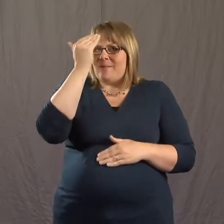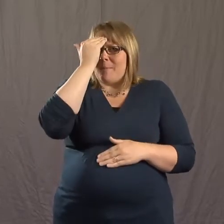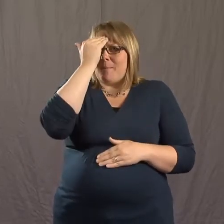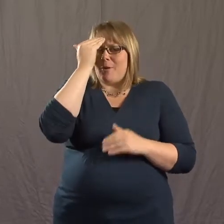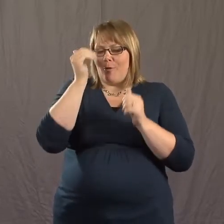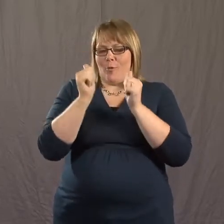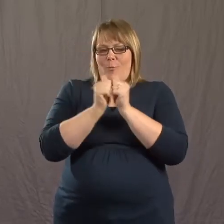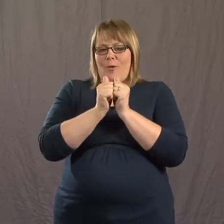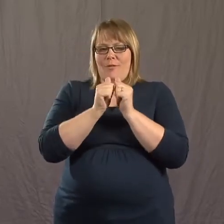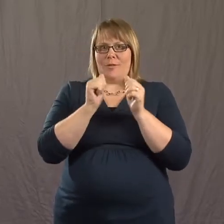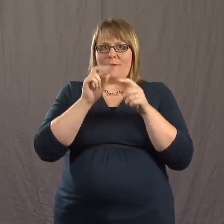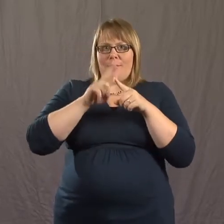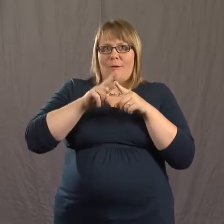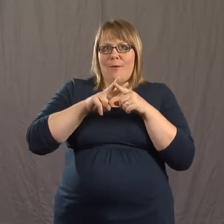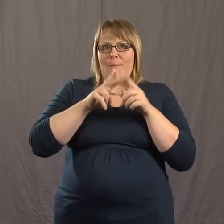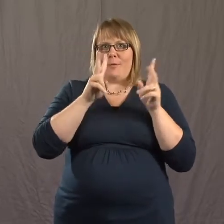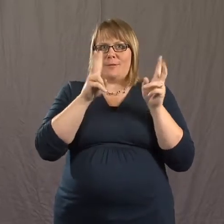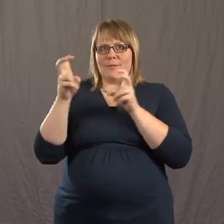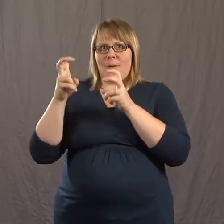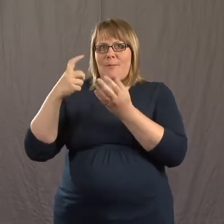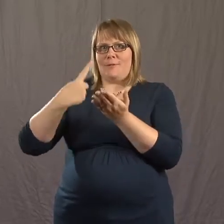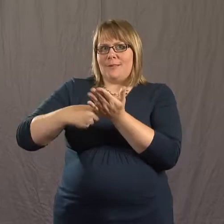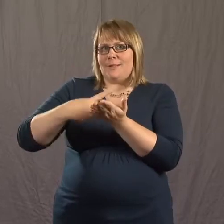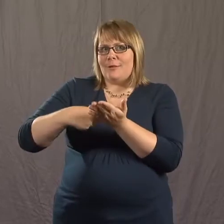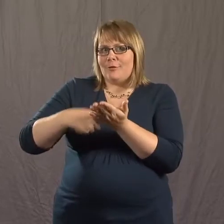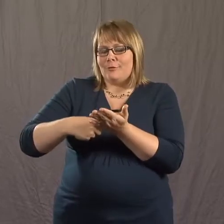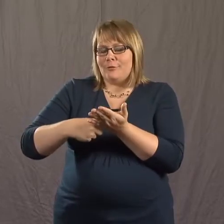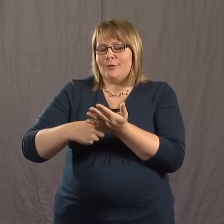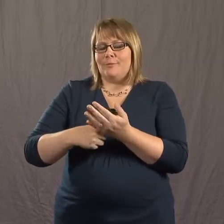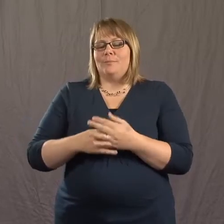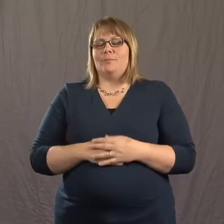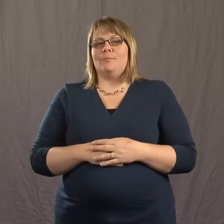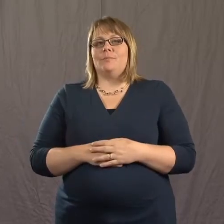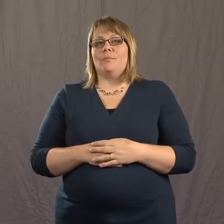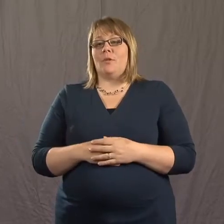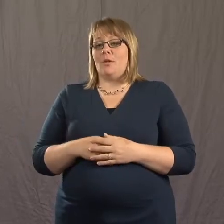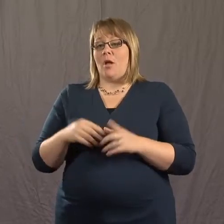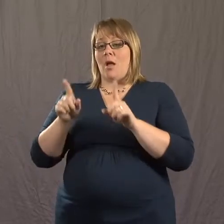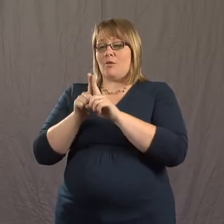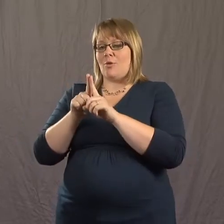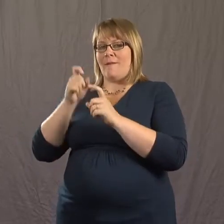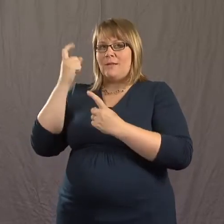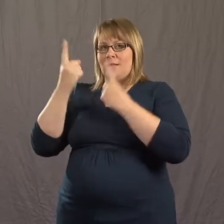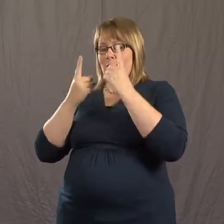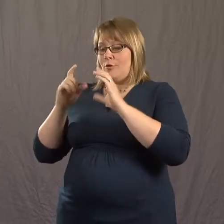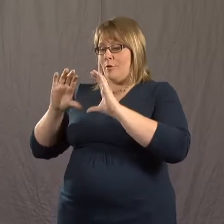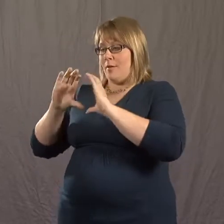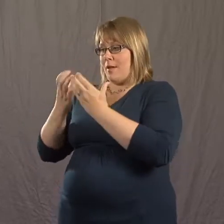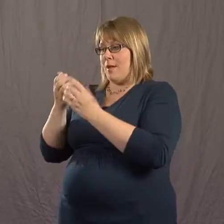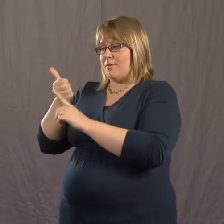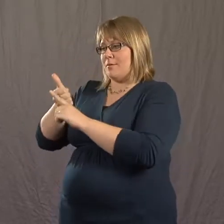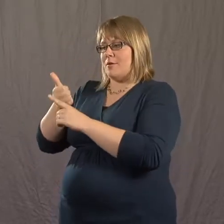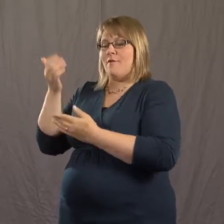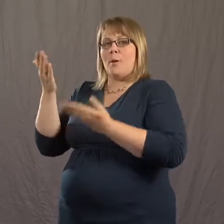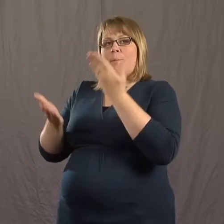The student also needs to be familiar with the terminology in the topic at hand. They also need to consider the fact